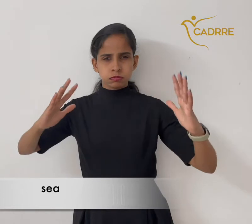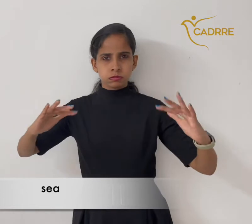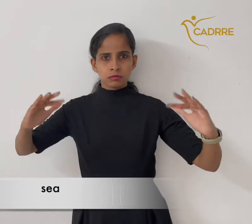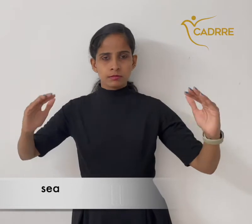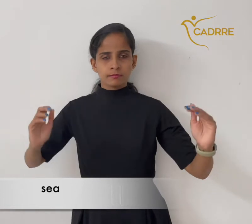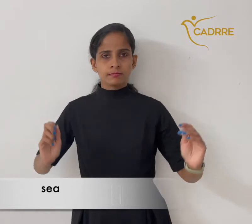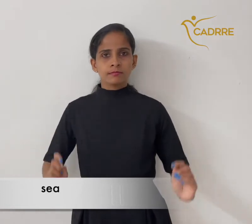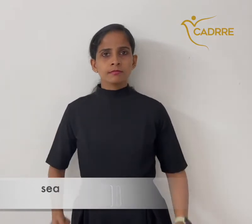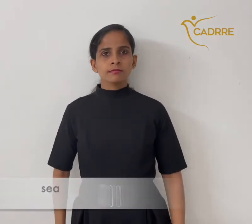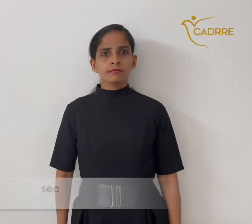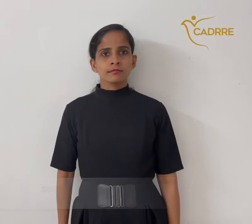Sea,